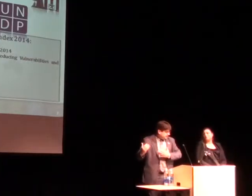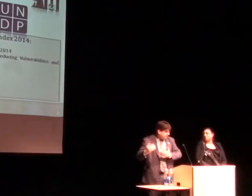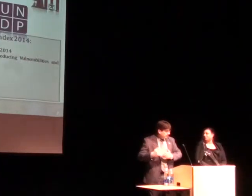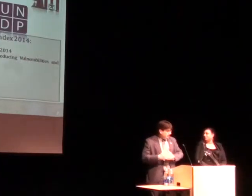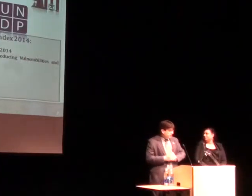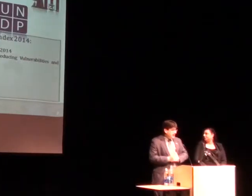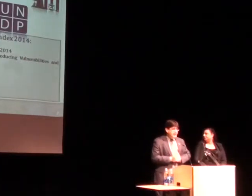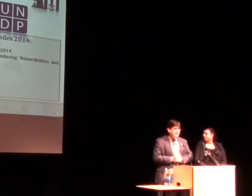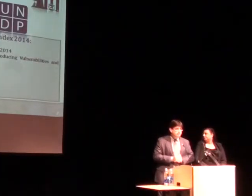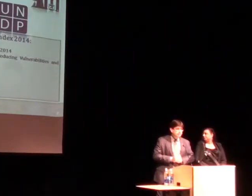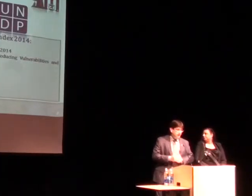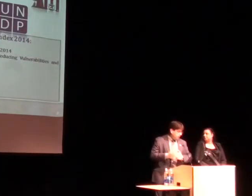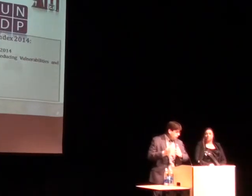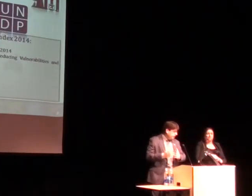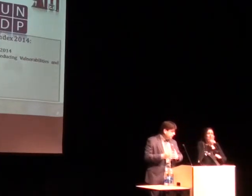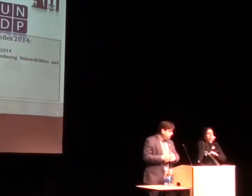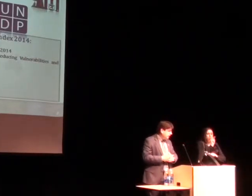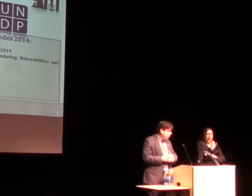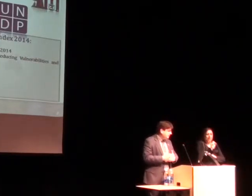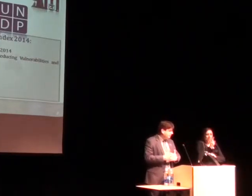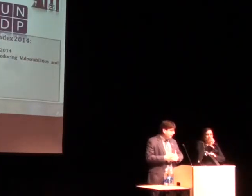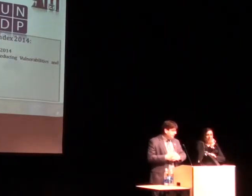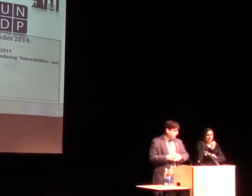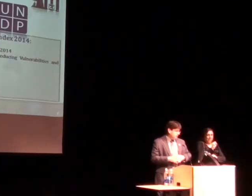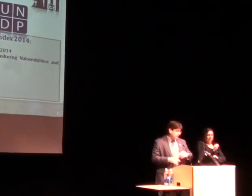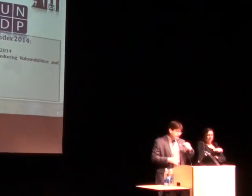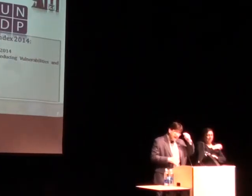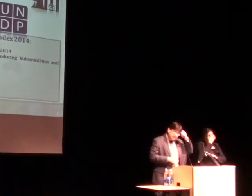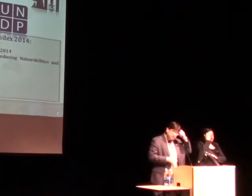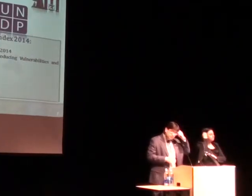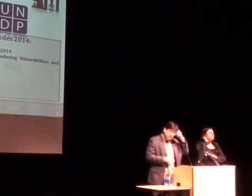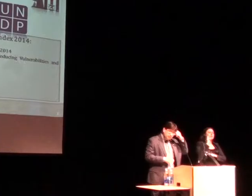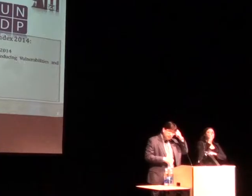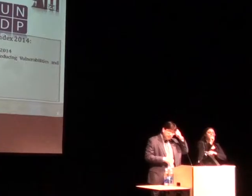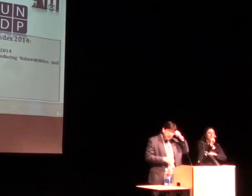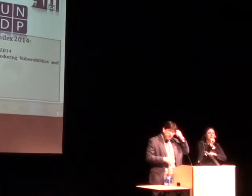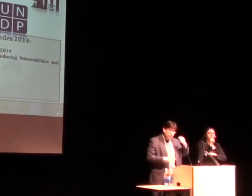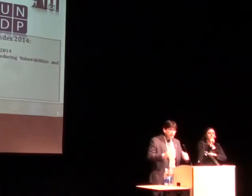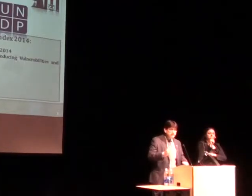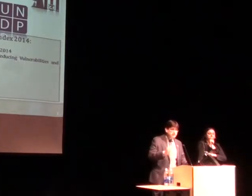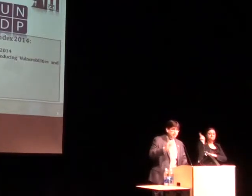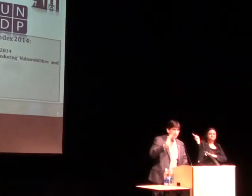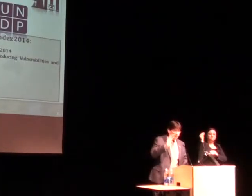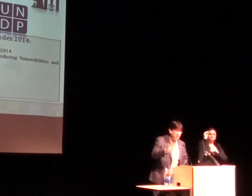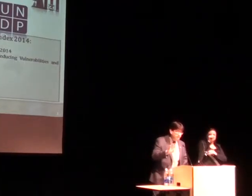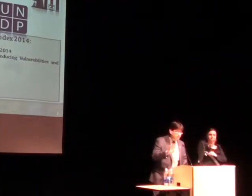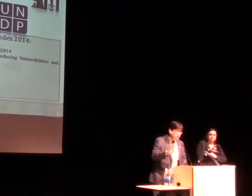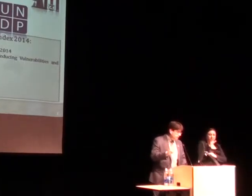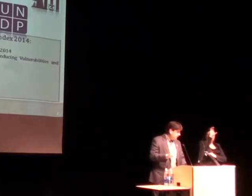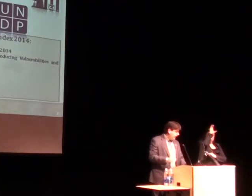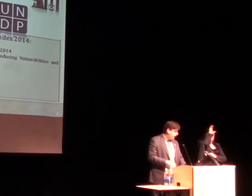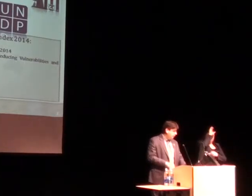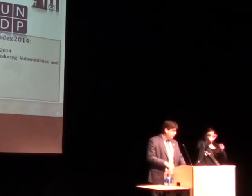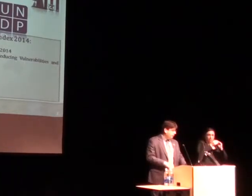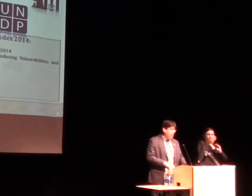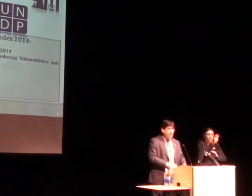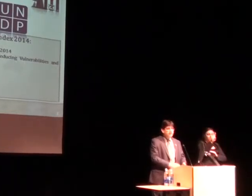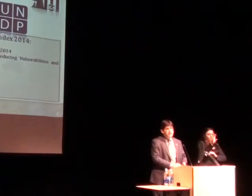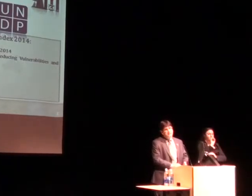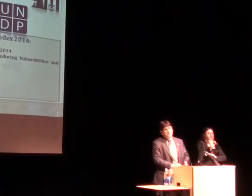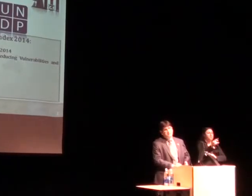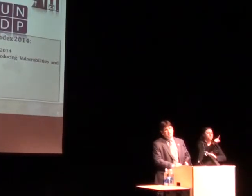This is from the United Nations. According to the Human Development Index 2014, Cuba is number 44 out of